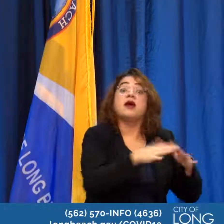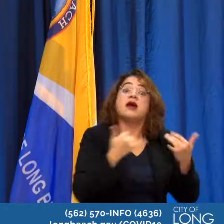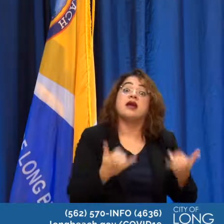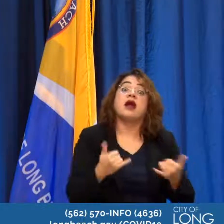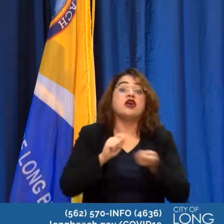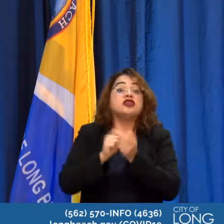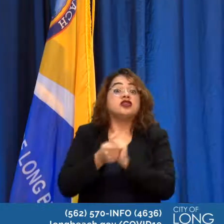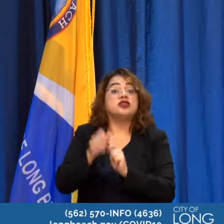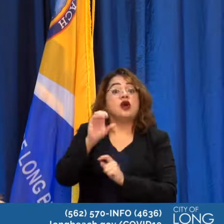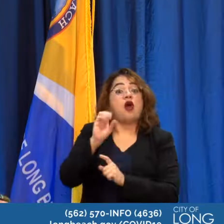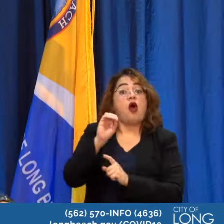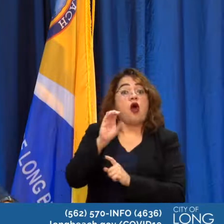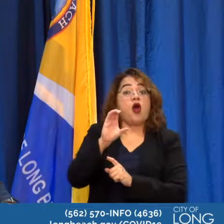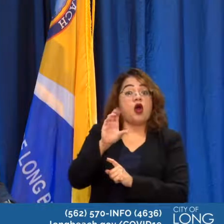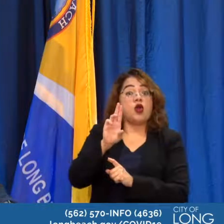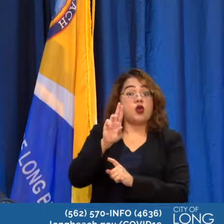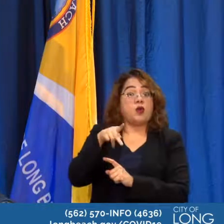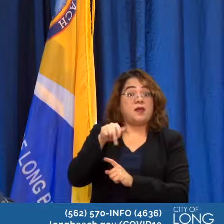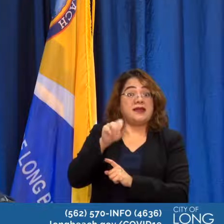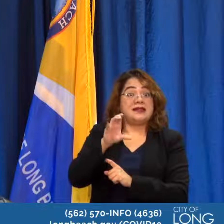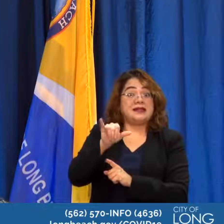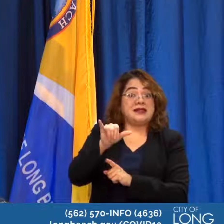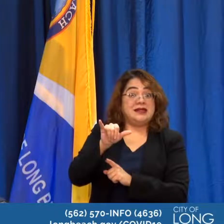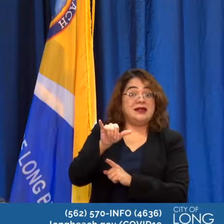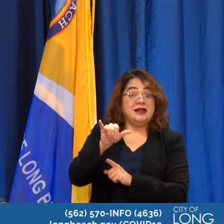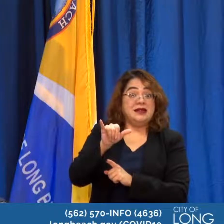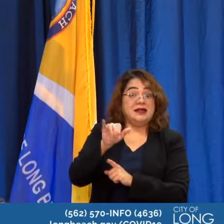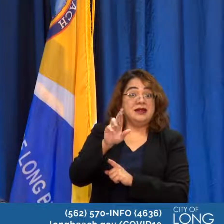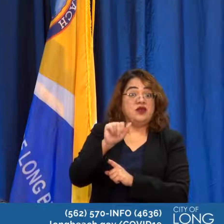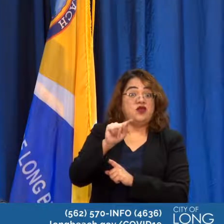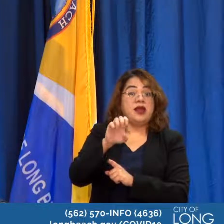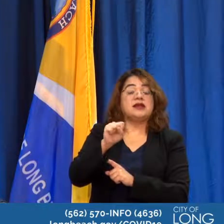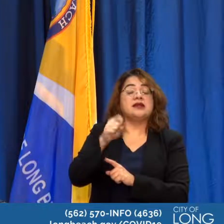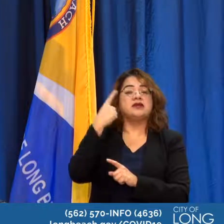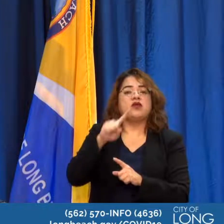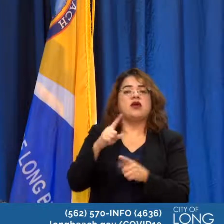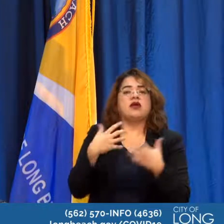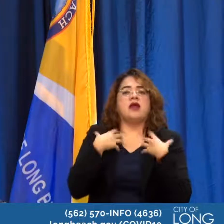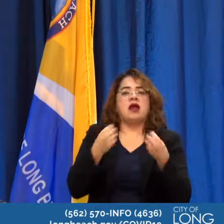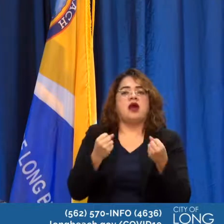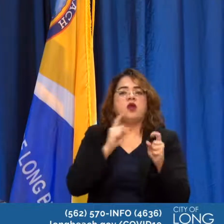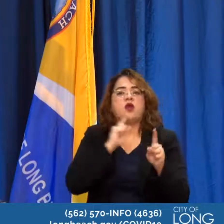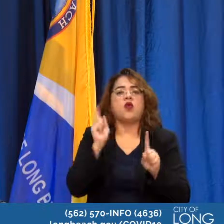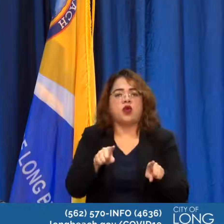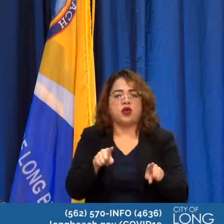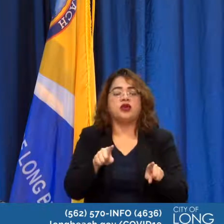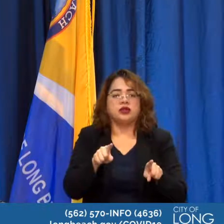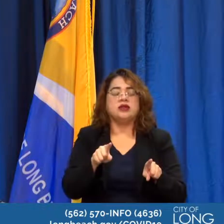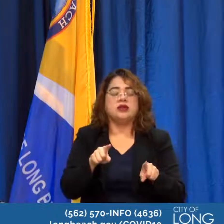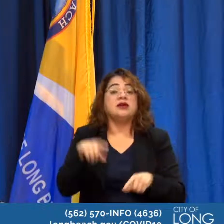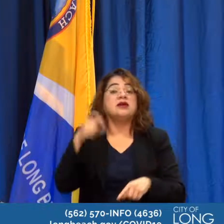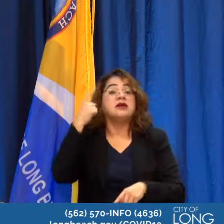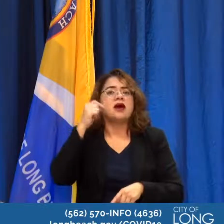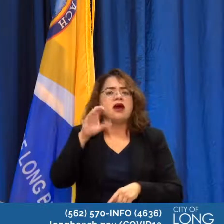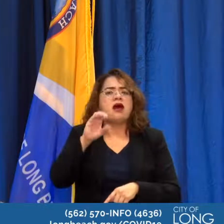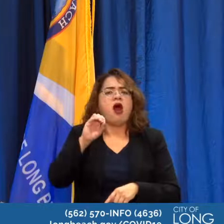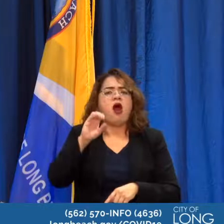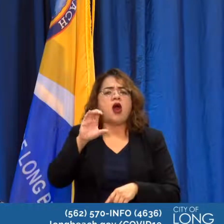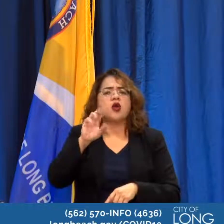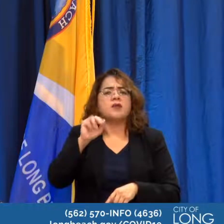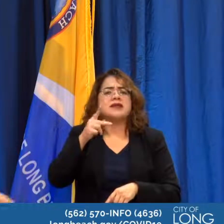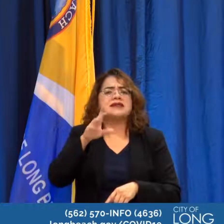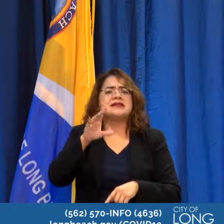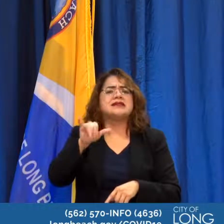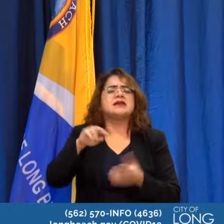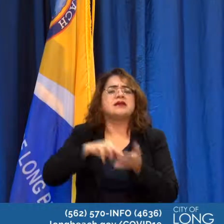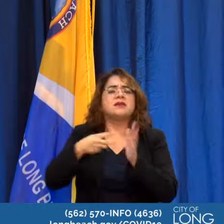order. The city of Long Beach is essentially going to be continuing to work on our occupancy numbers as it relates to retail